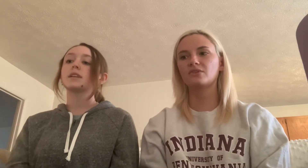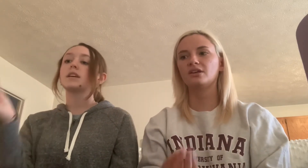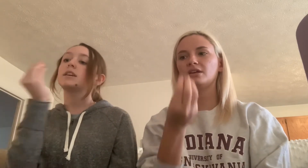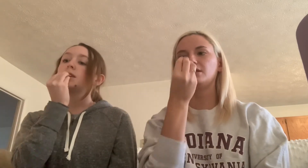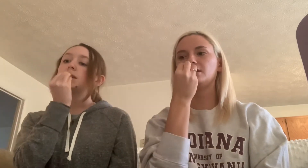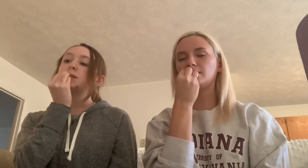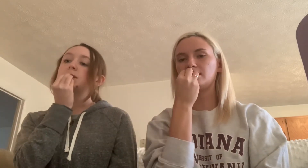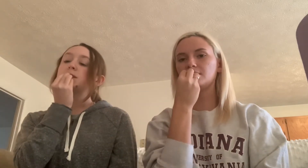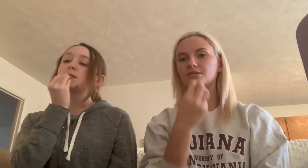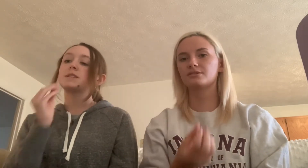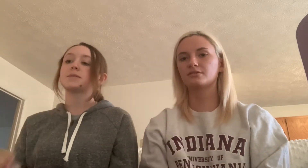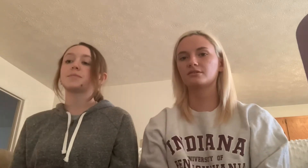Eat,